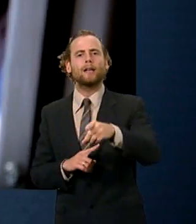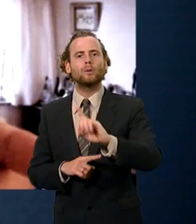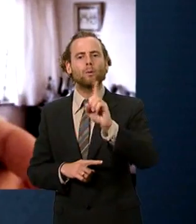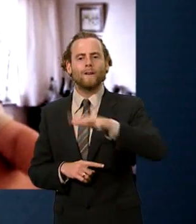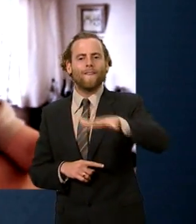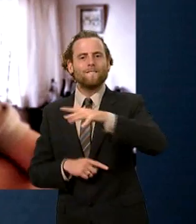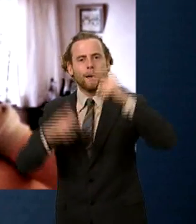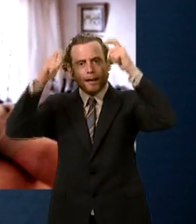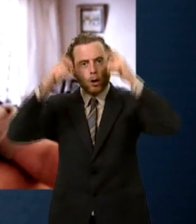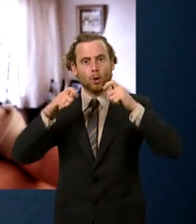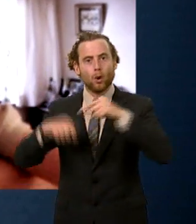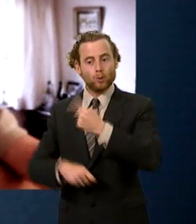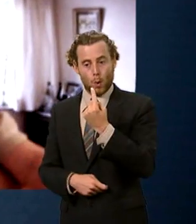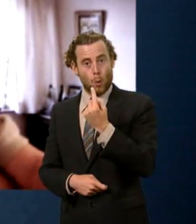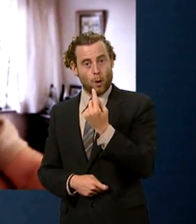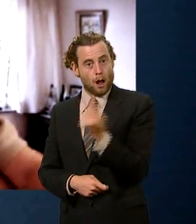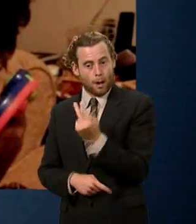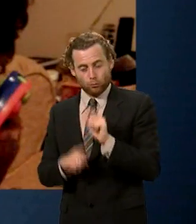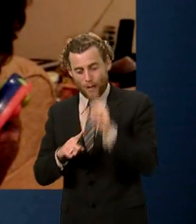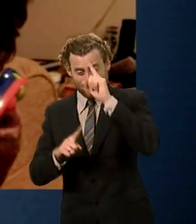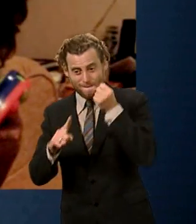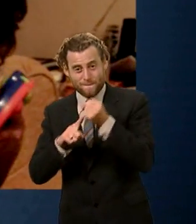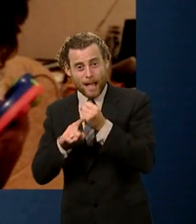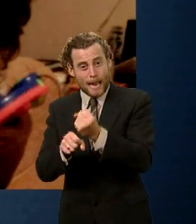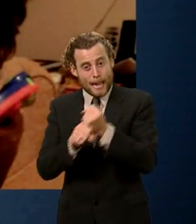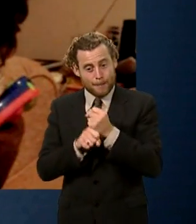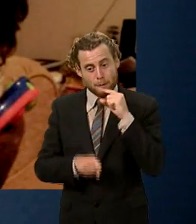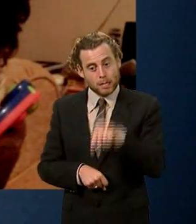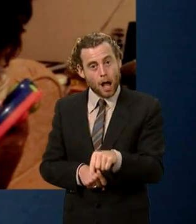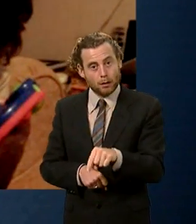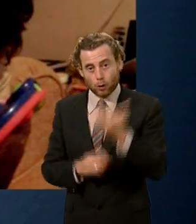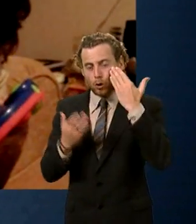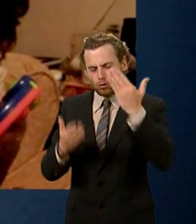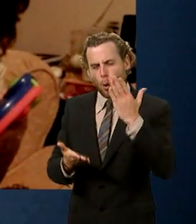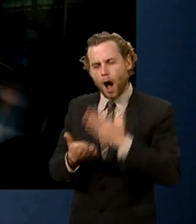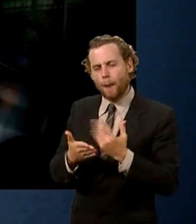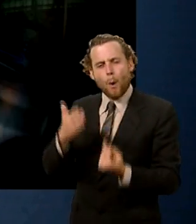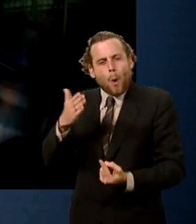courts. One couple's fight to keep their son and tell the full story of what happened to them.